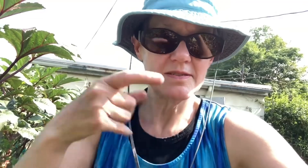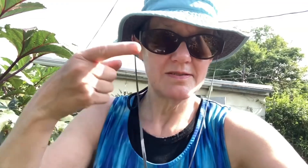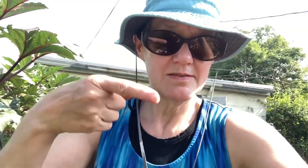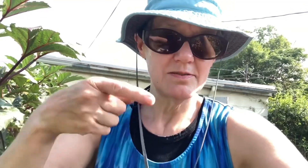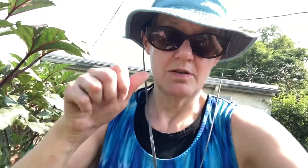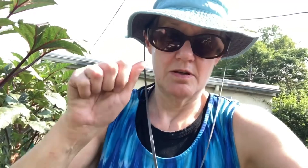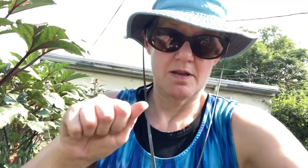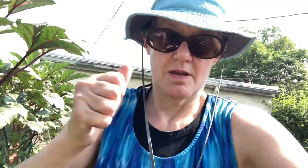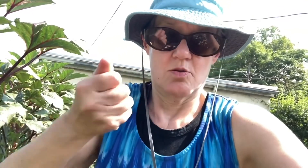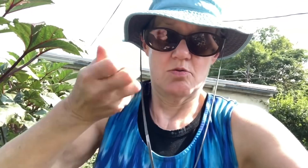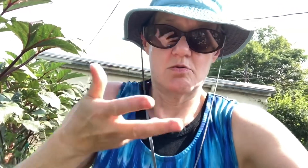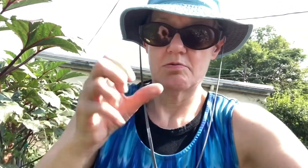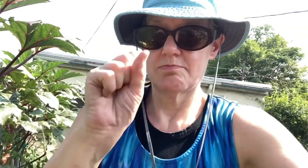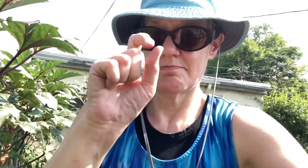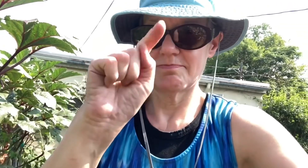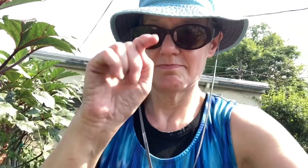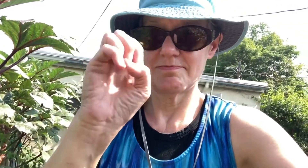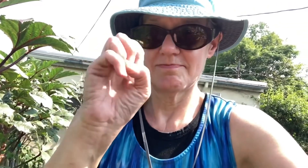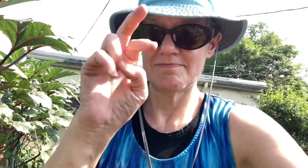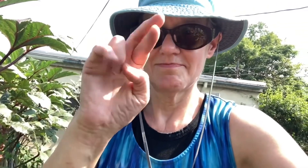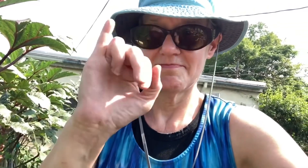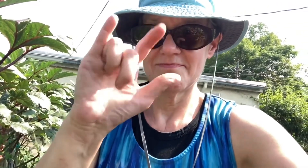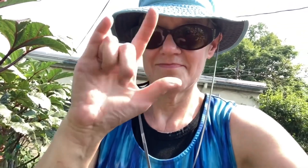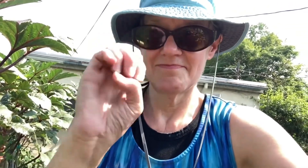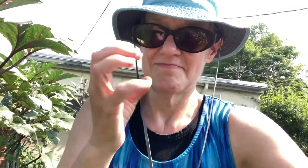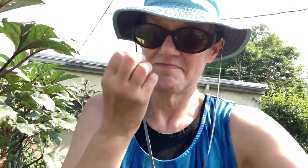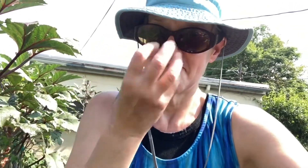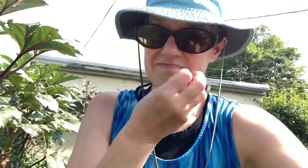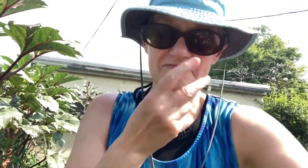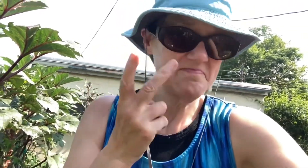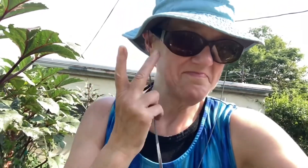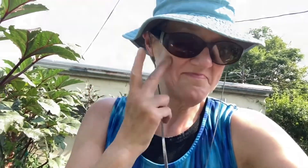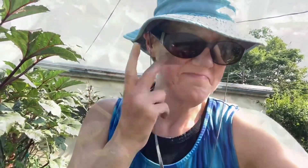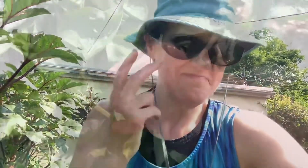sterile because really hot weather can cause sterile flowers.